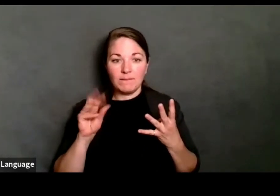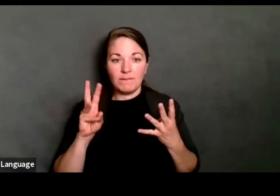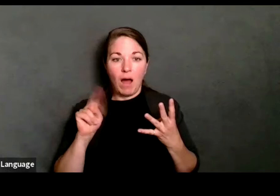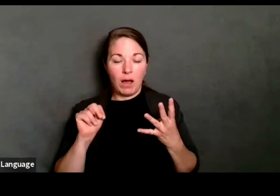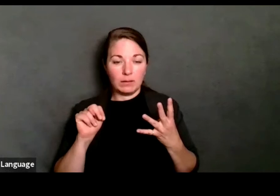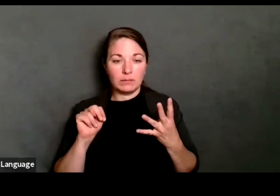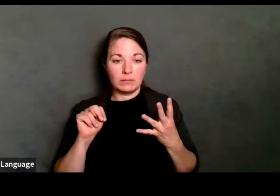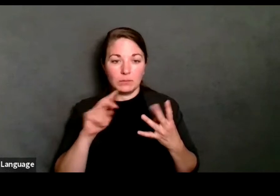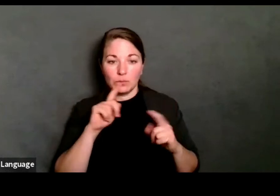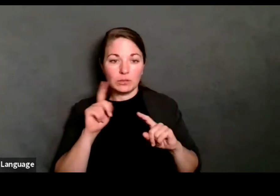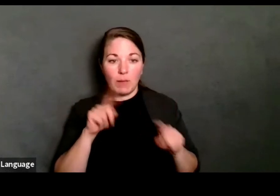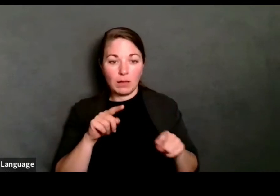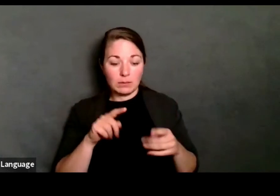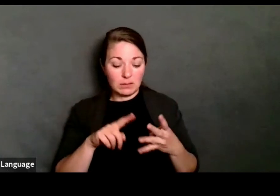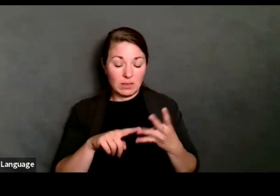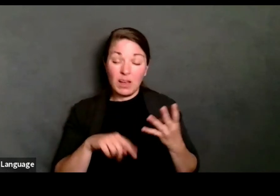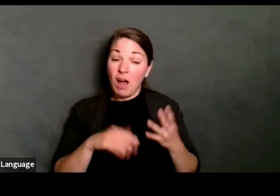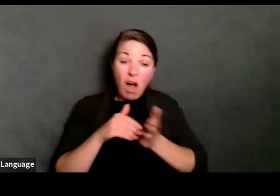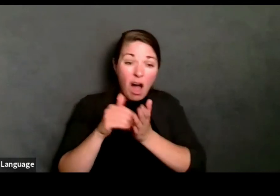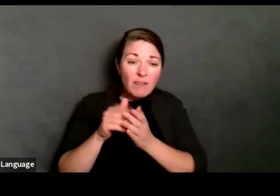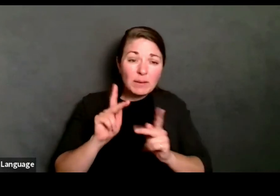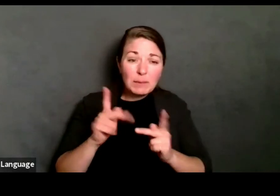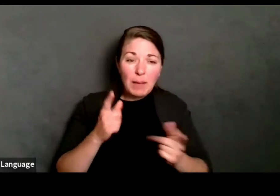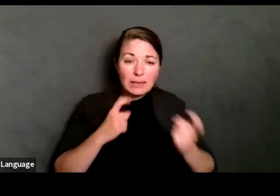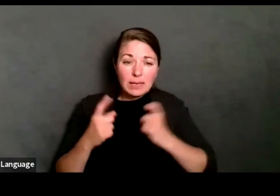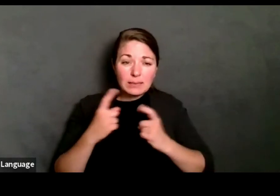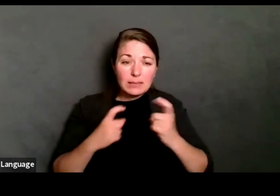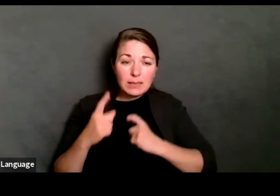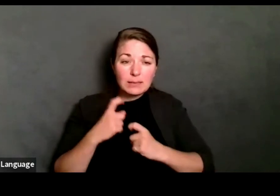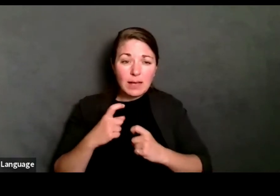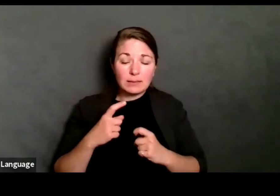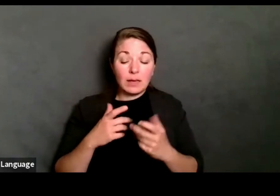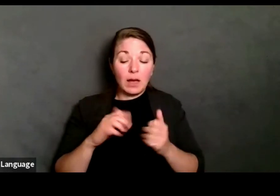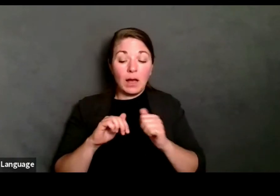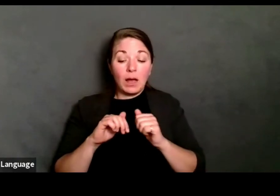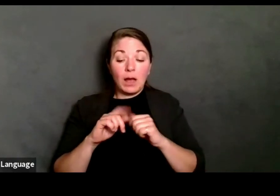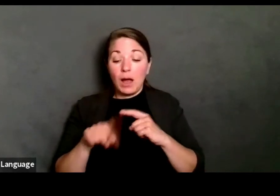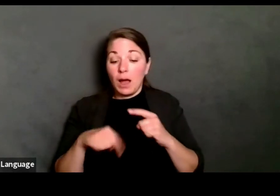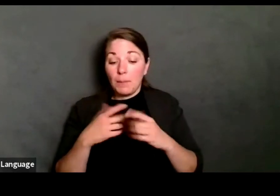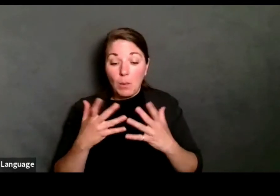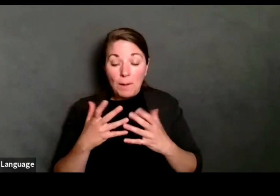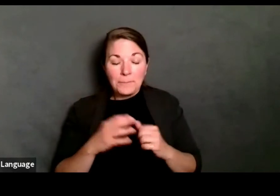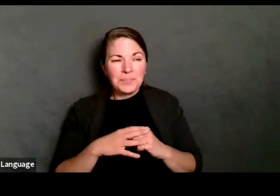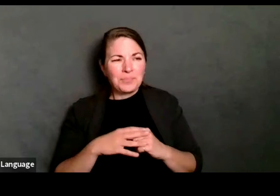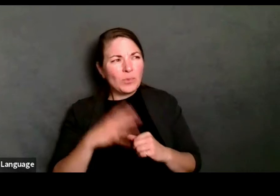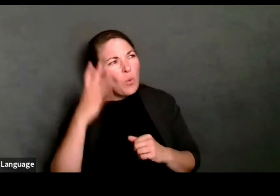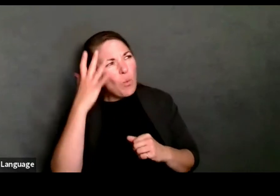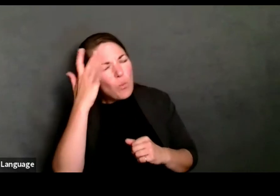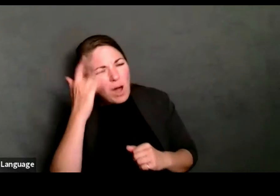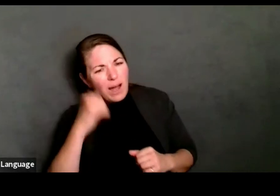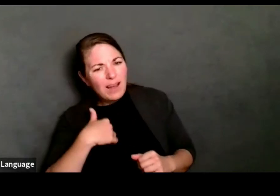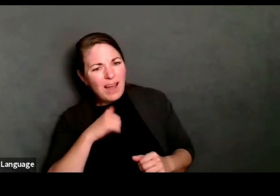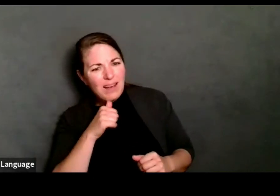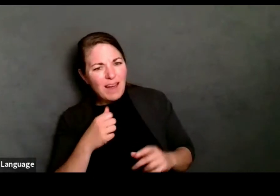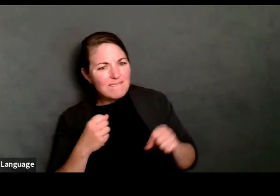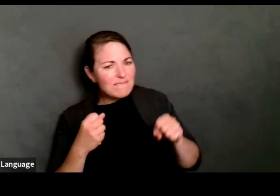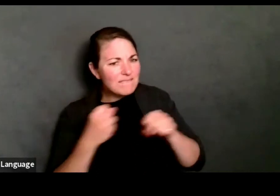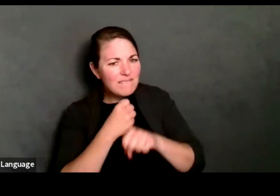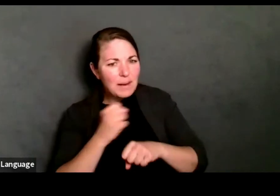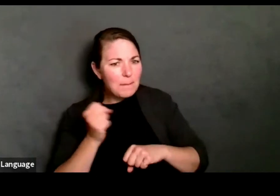common questions that I receive as an advocate, even in the acute aftermath, is, why didn't I fight